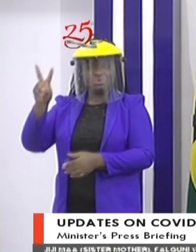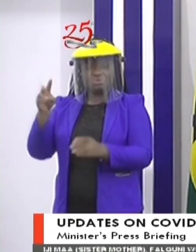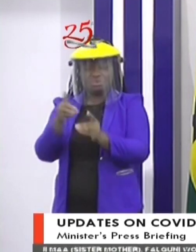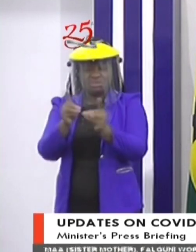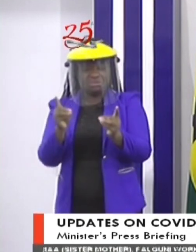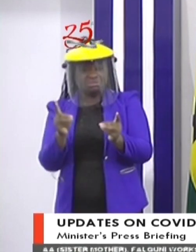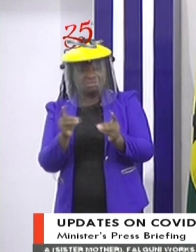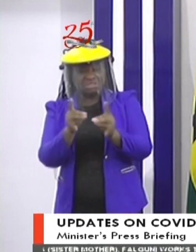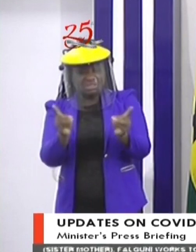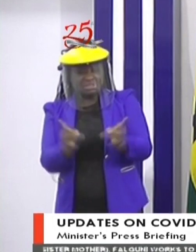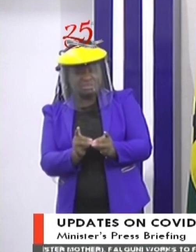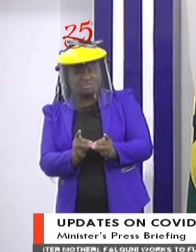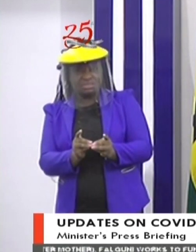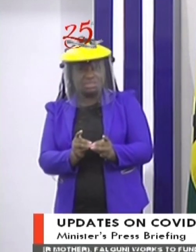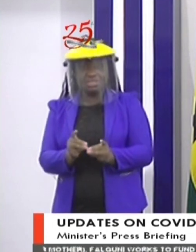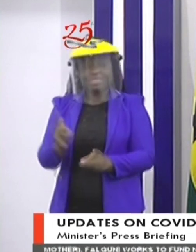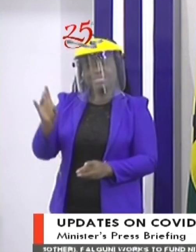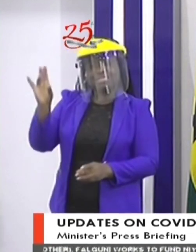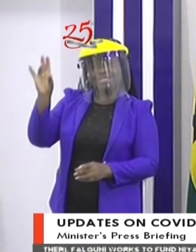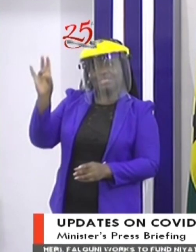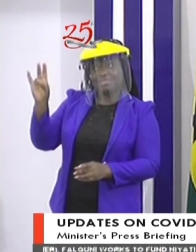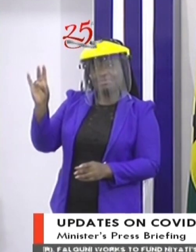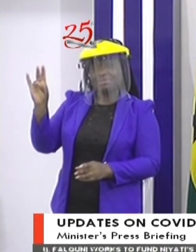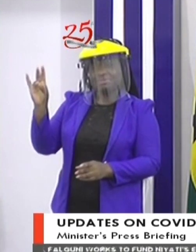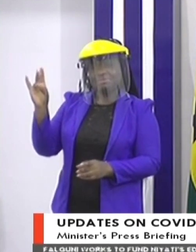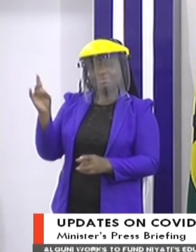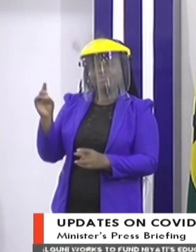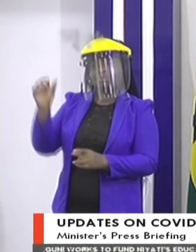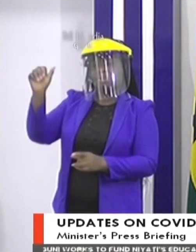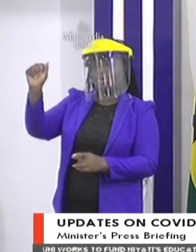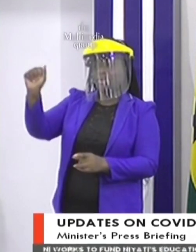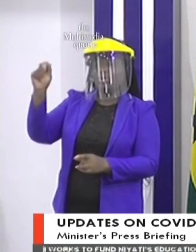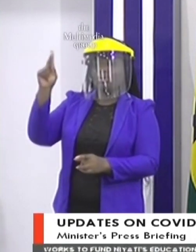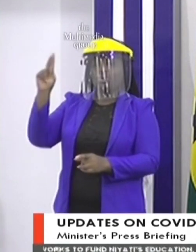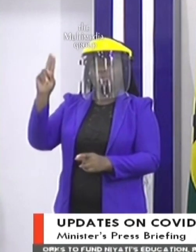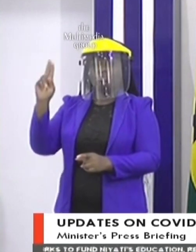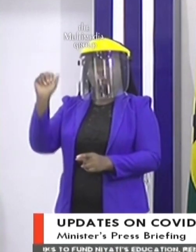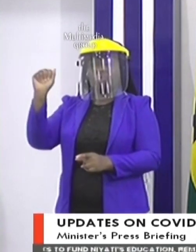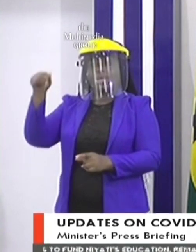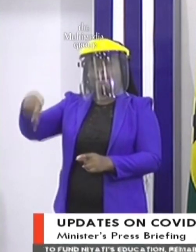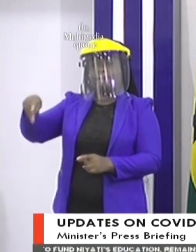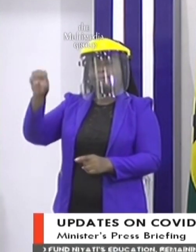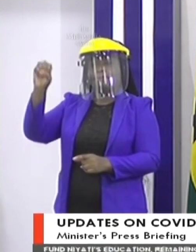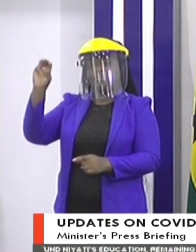districts, 7 and 2 from Akwapim North and South, respectively.